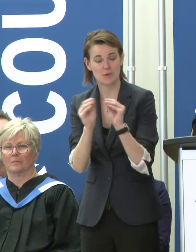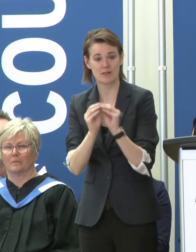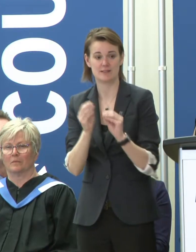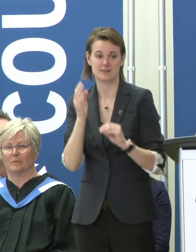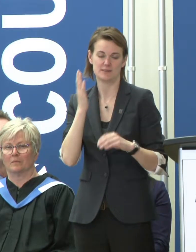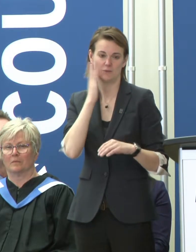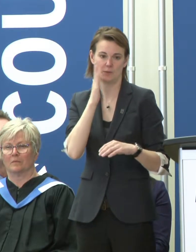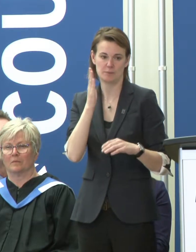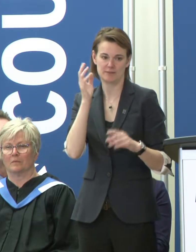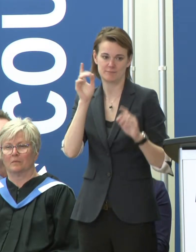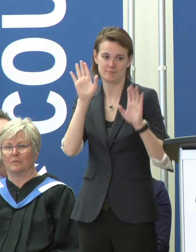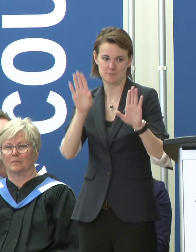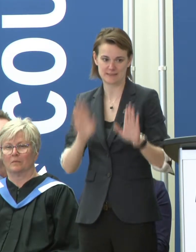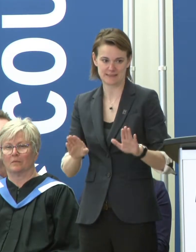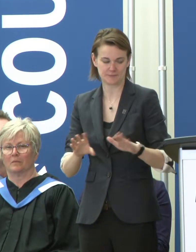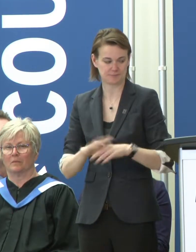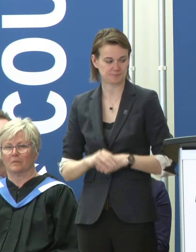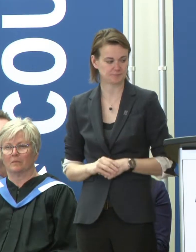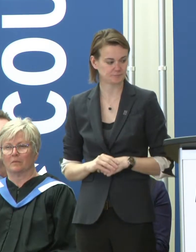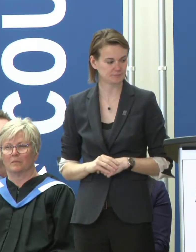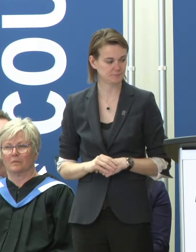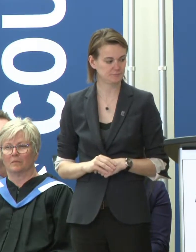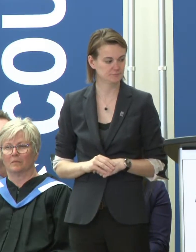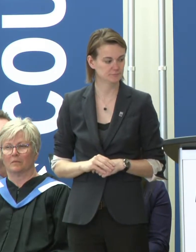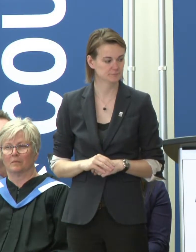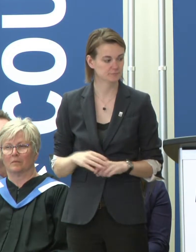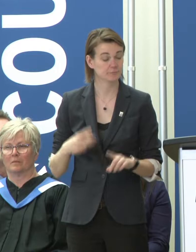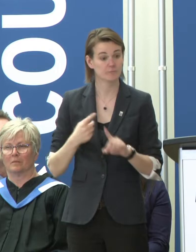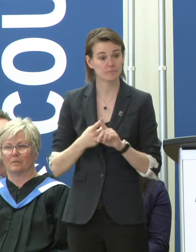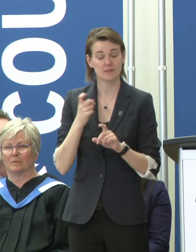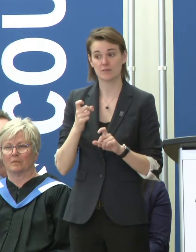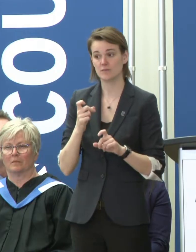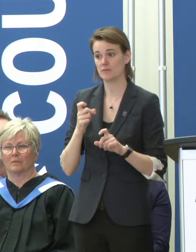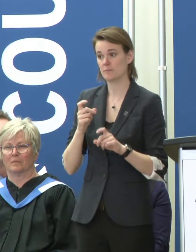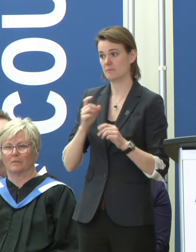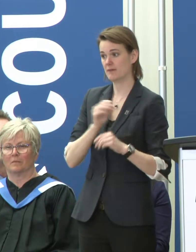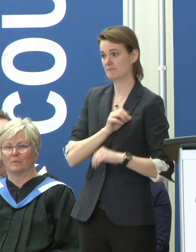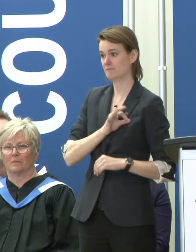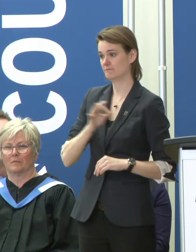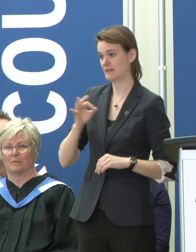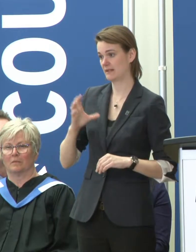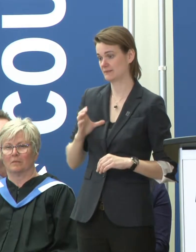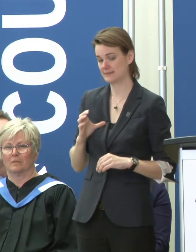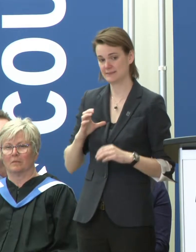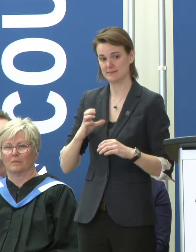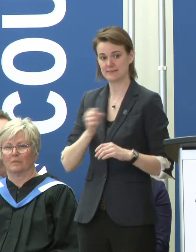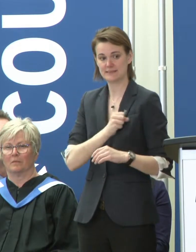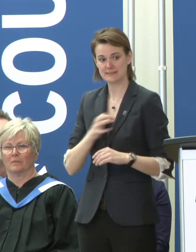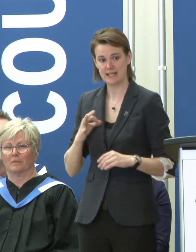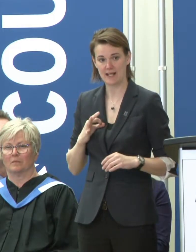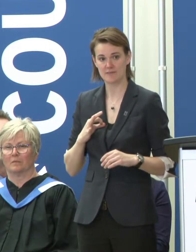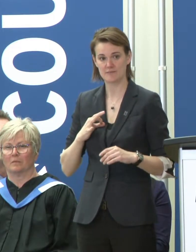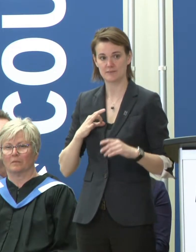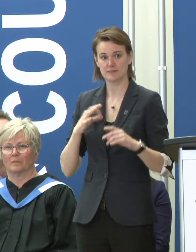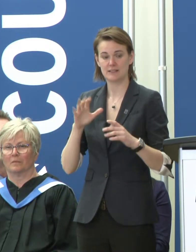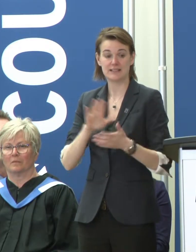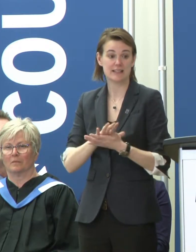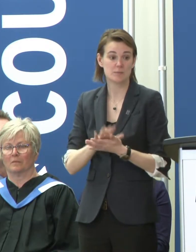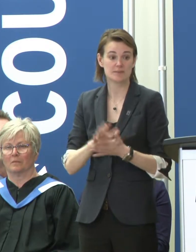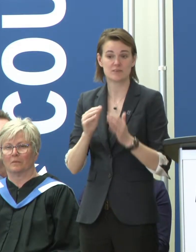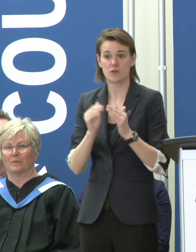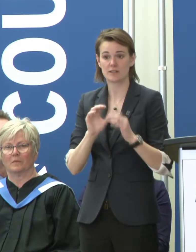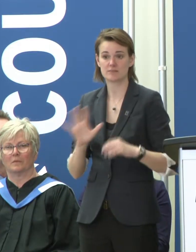you. From our amazing faculty and dedicated staff at our campus, to campuses and colleagues